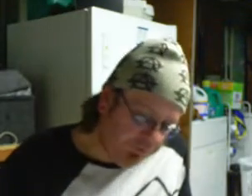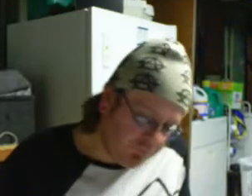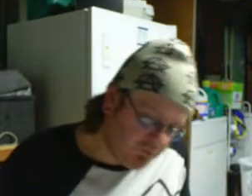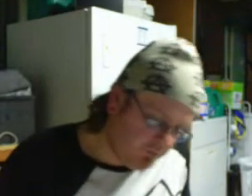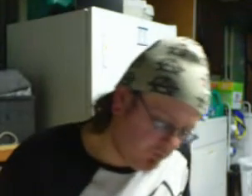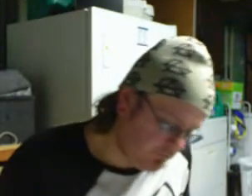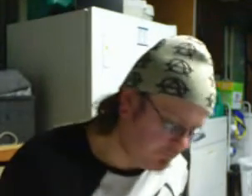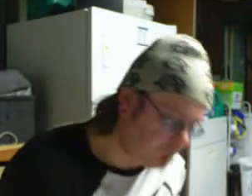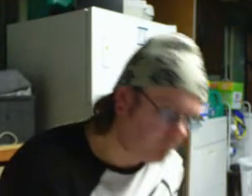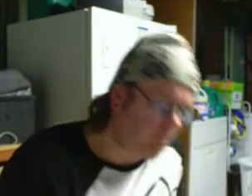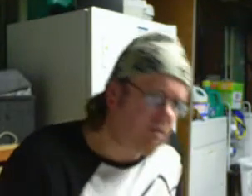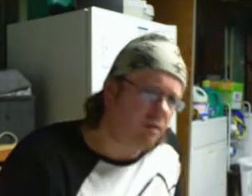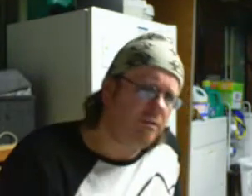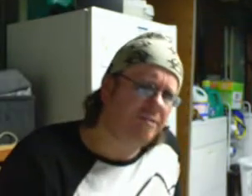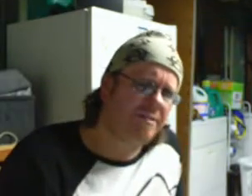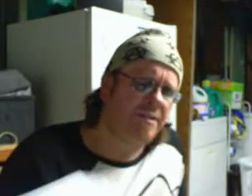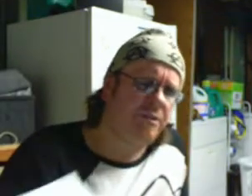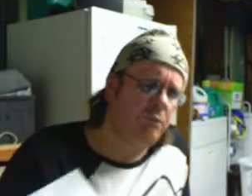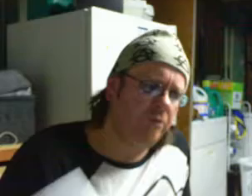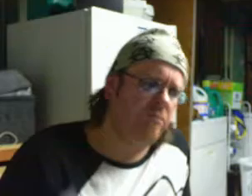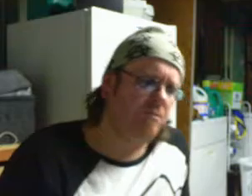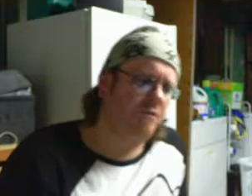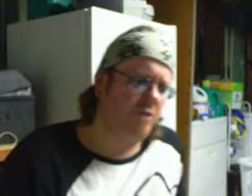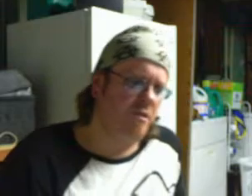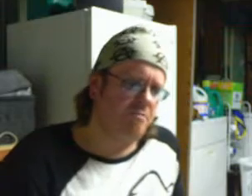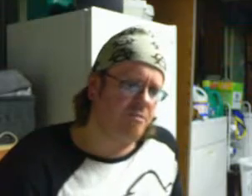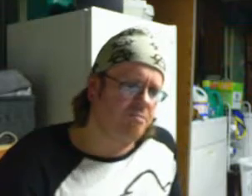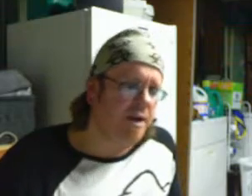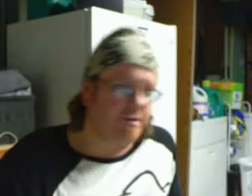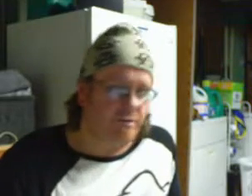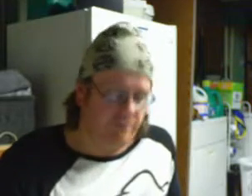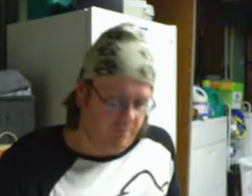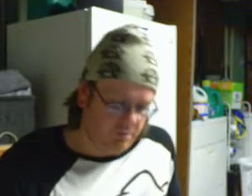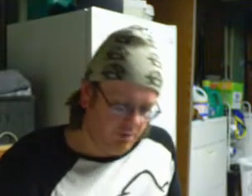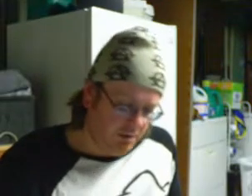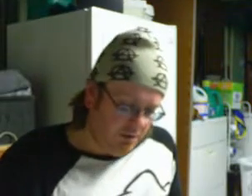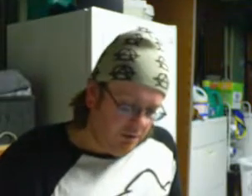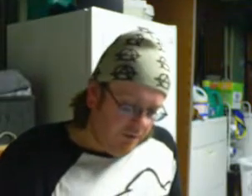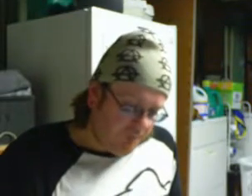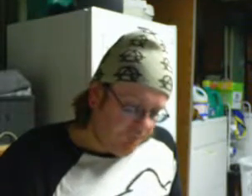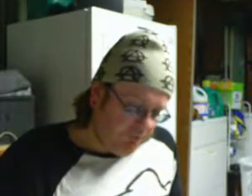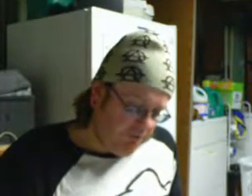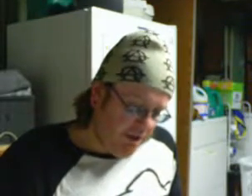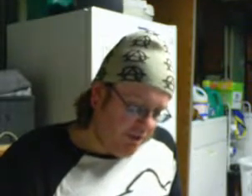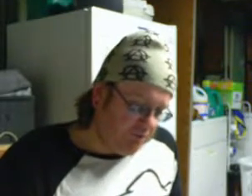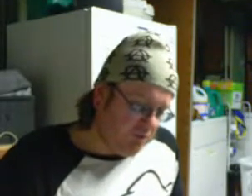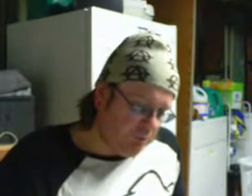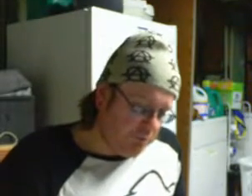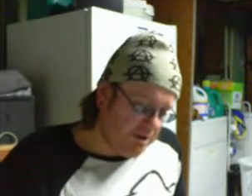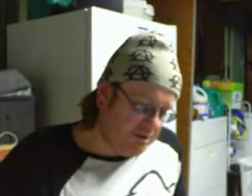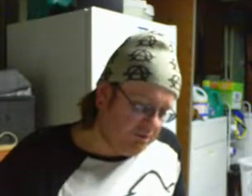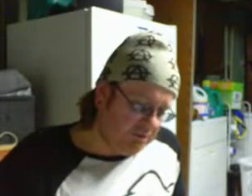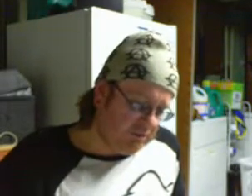move on. Let's see the wisdom of Solomon in practice. 1 Kings 3, 16 to